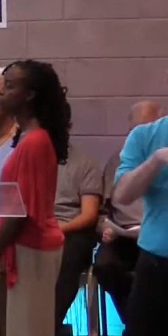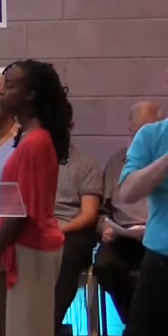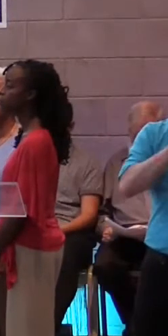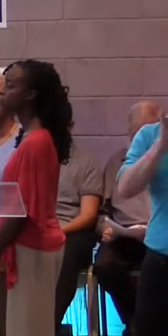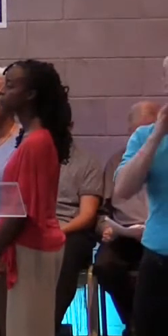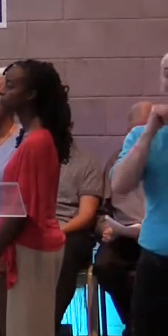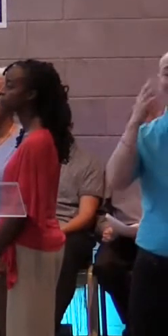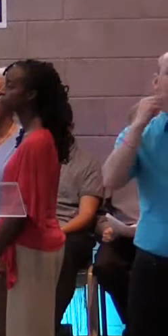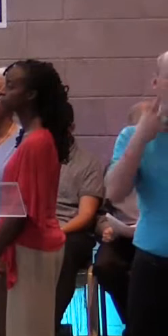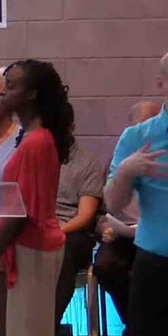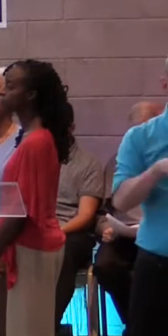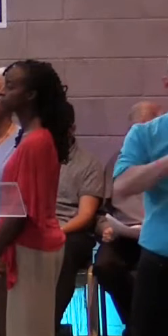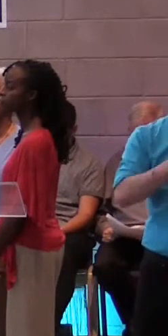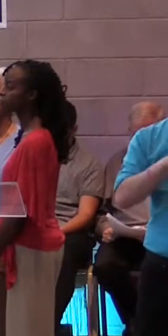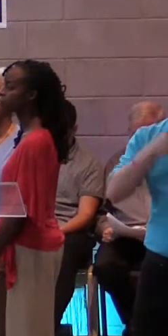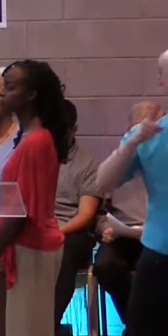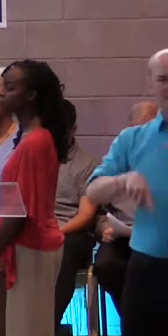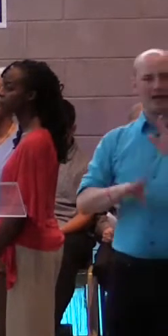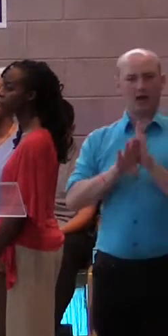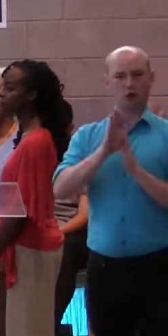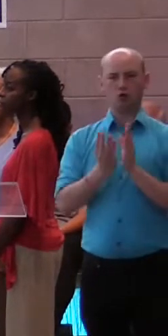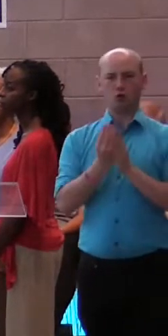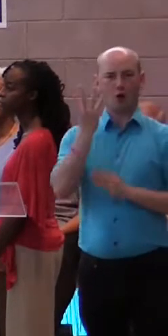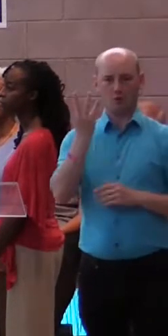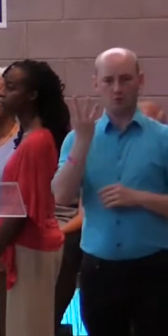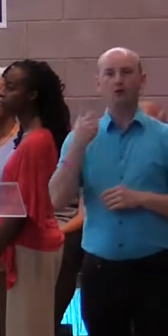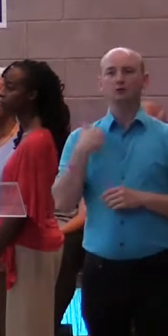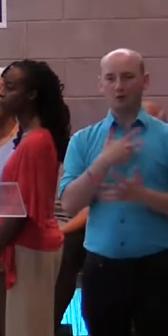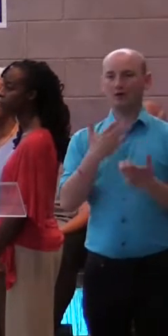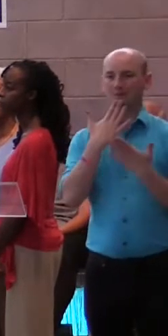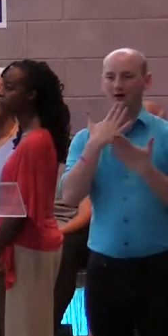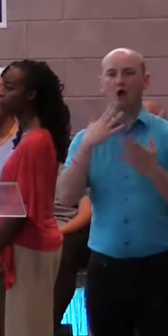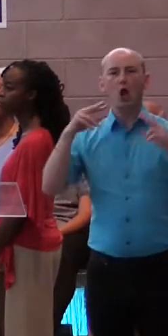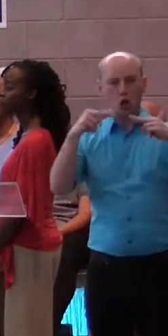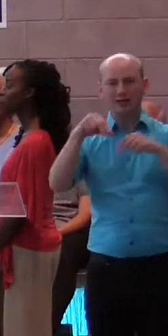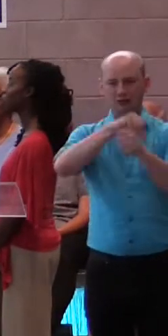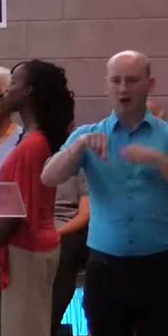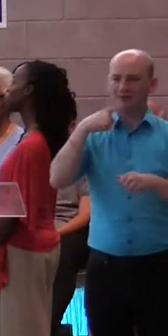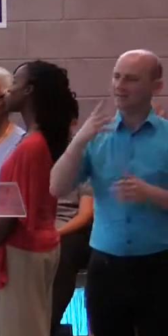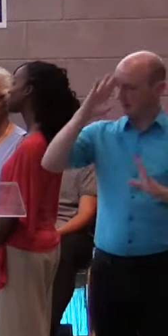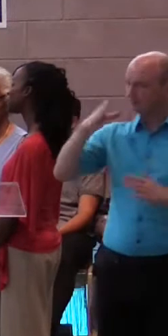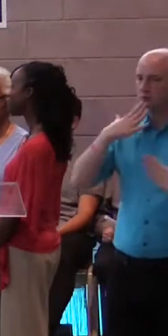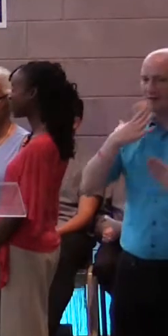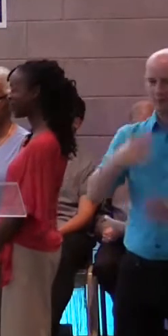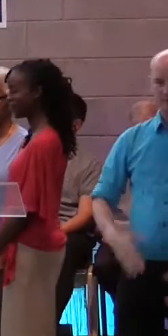grow. And so we want to be grateful. Look at your neighbor and just say, be grateful.